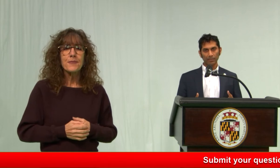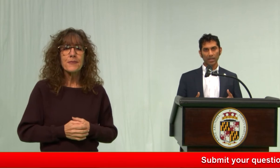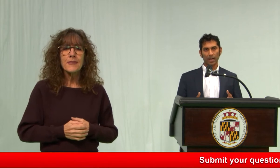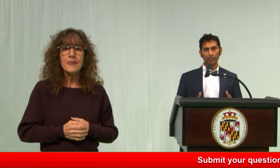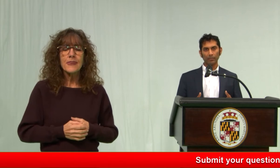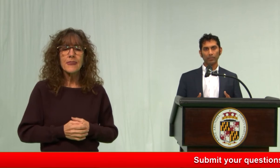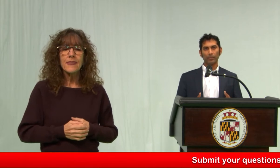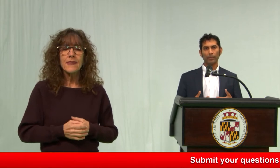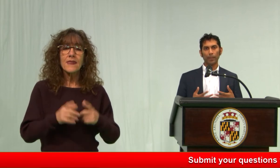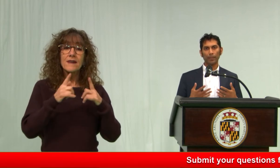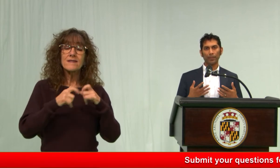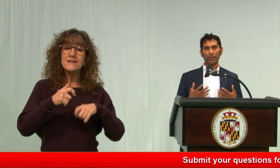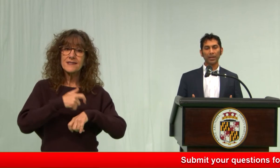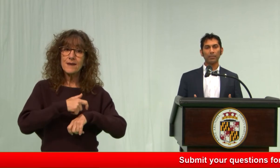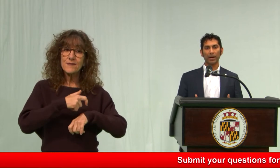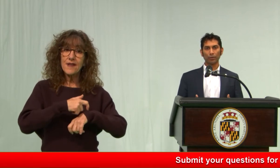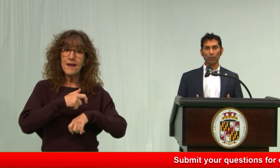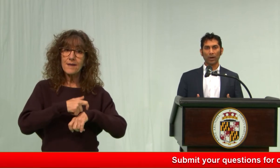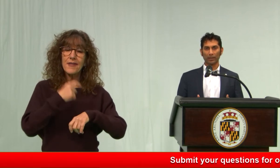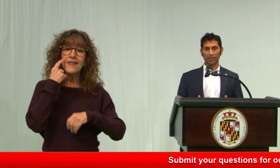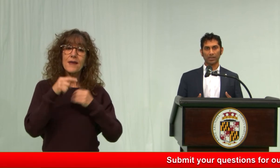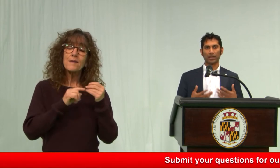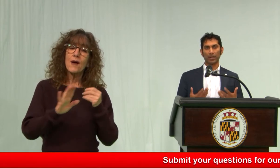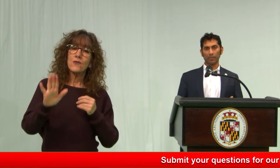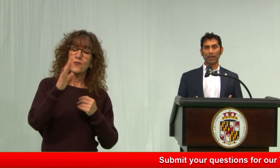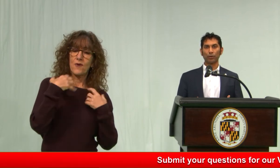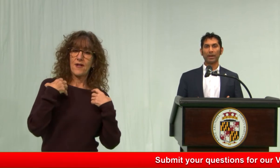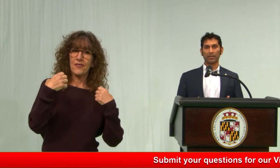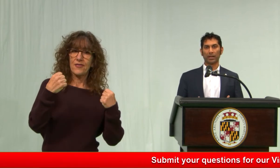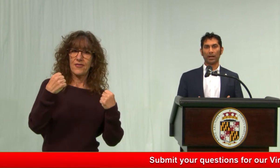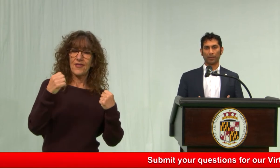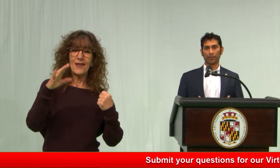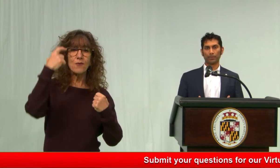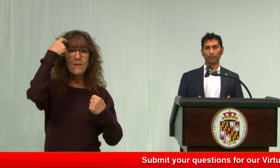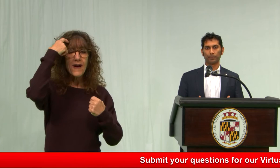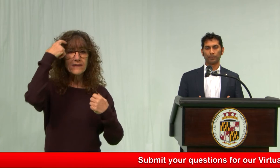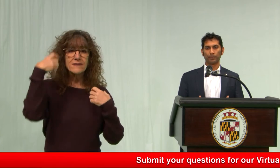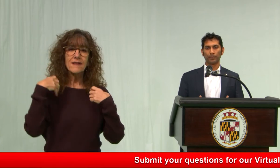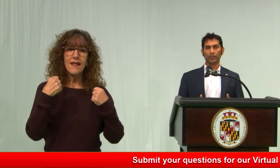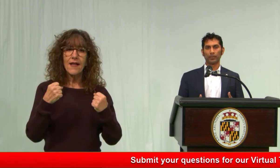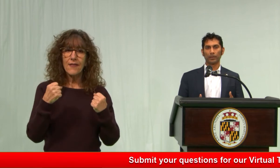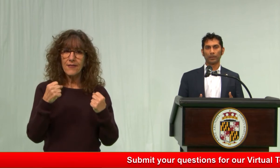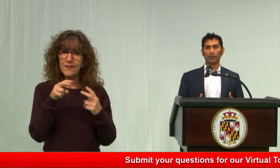At the same time, think about your wellness and think about your mental health.